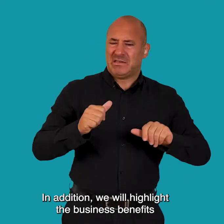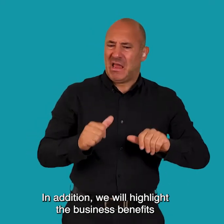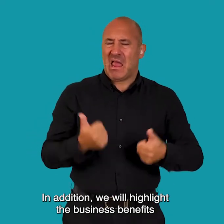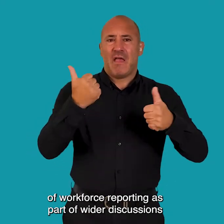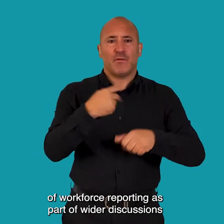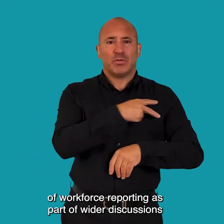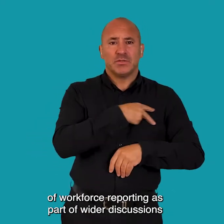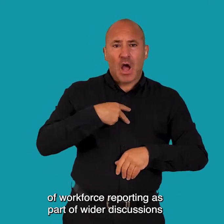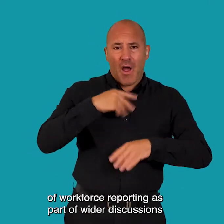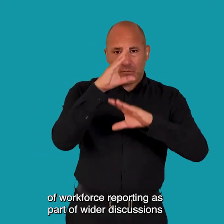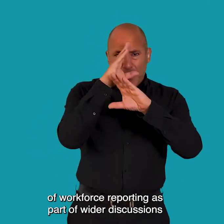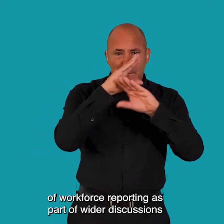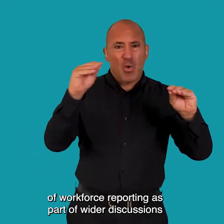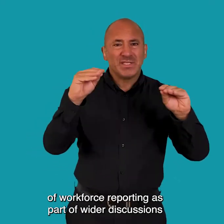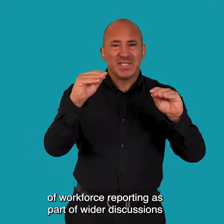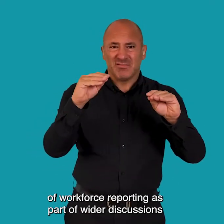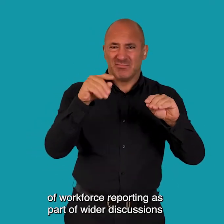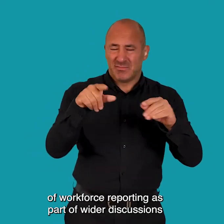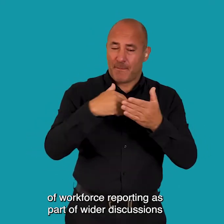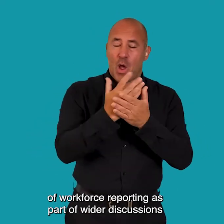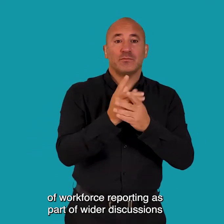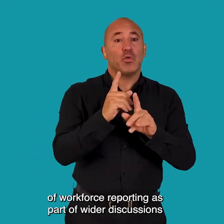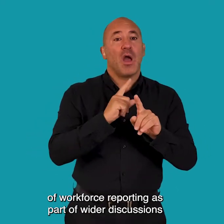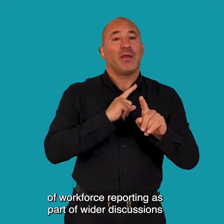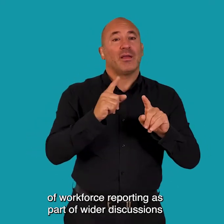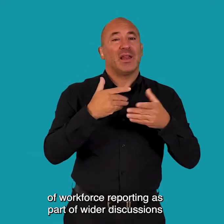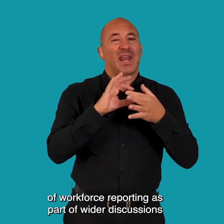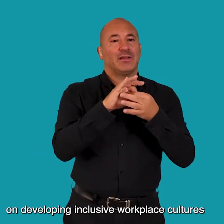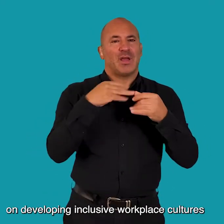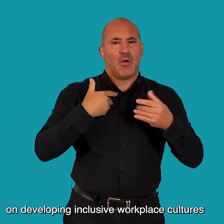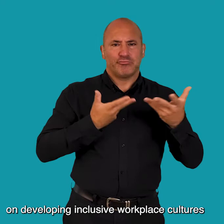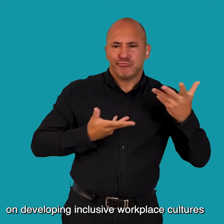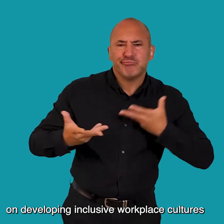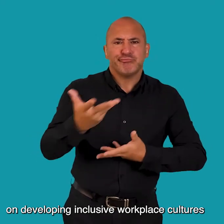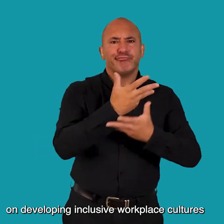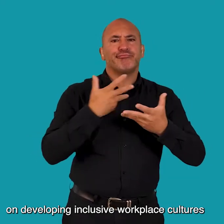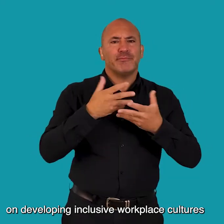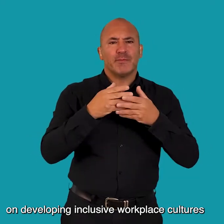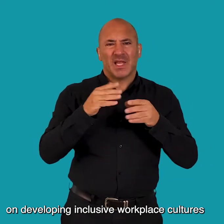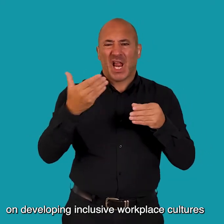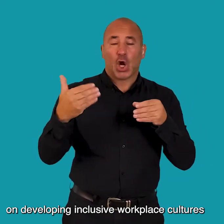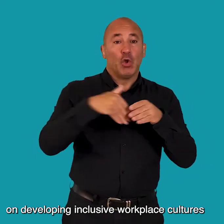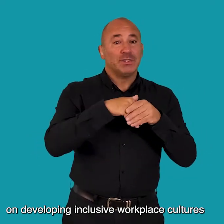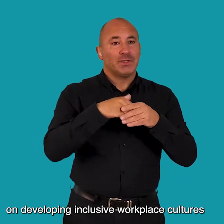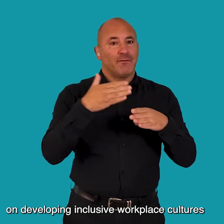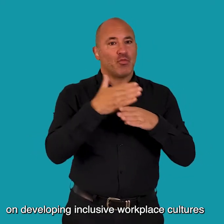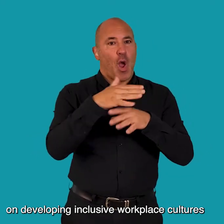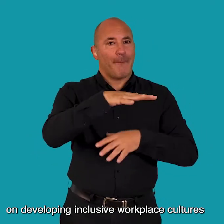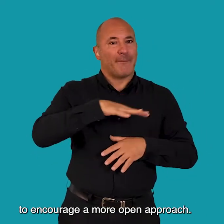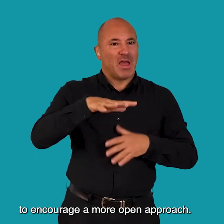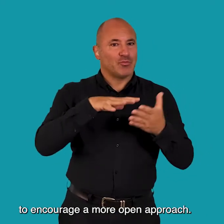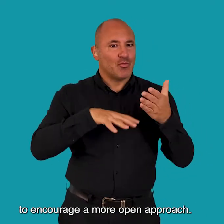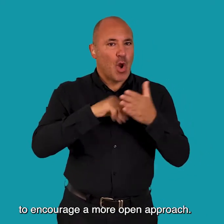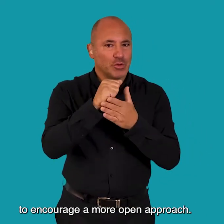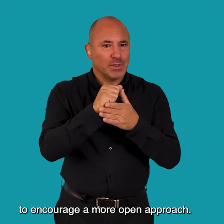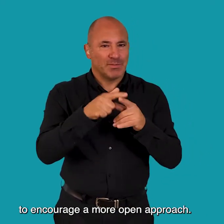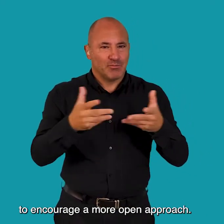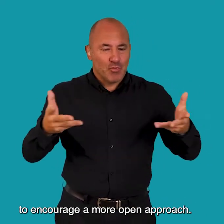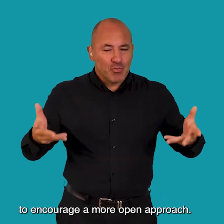benefits of workforce reporting as part of wider discussions on developing inclusive workplace cultures to encourage a more open